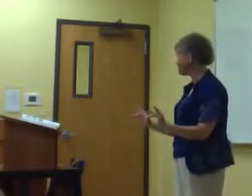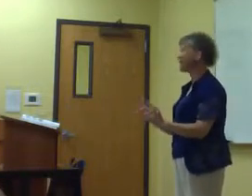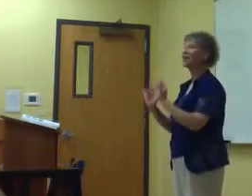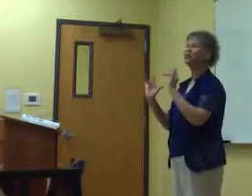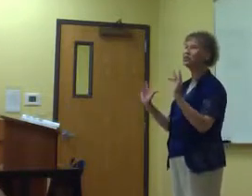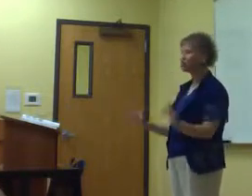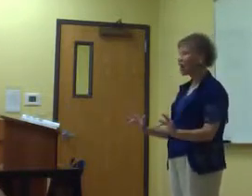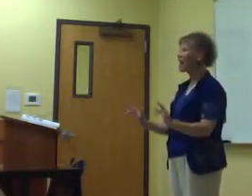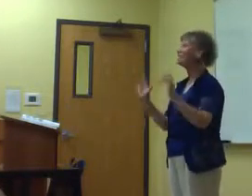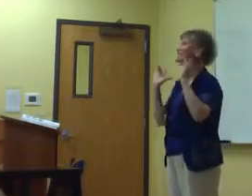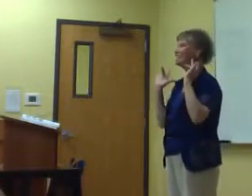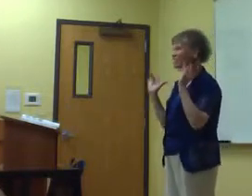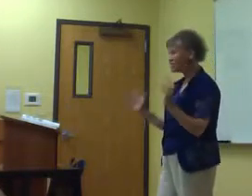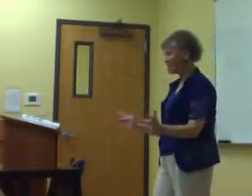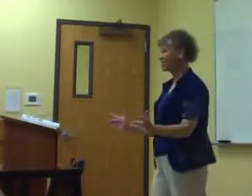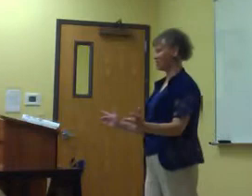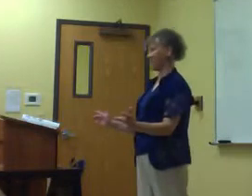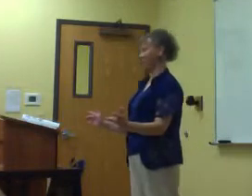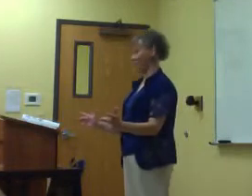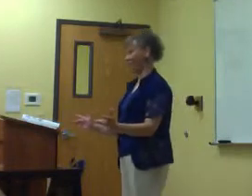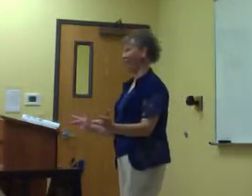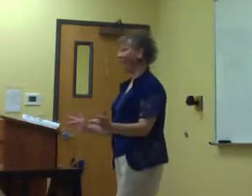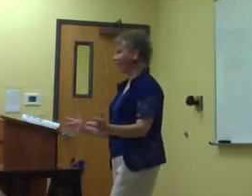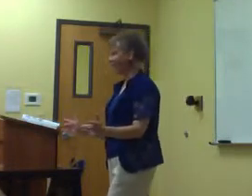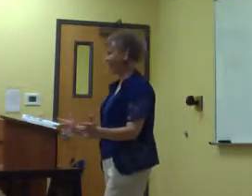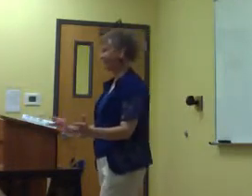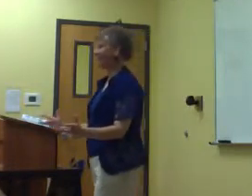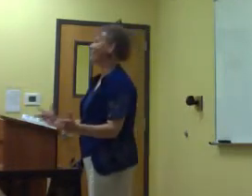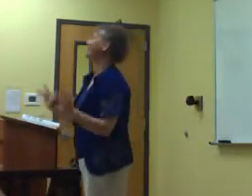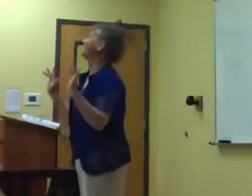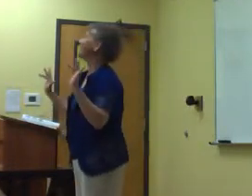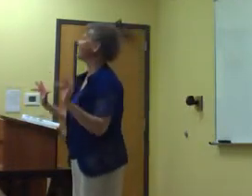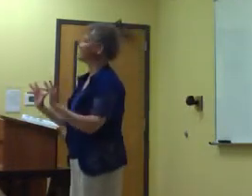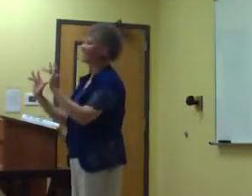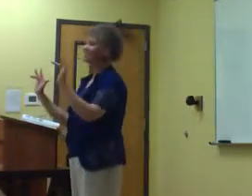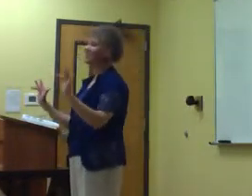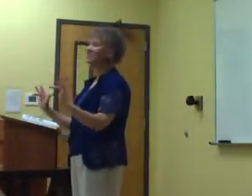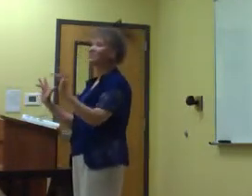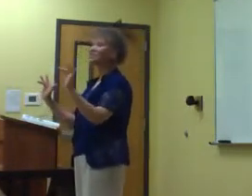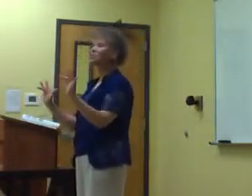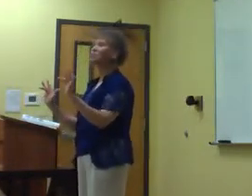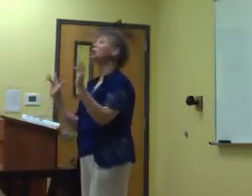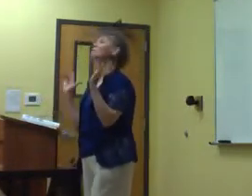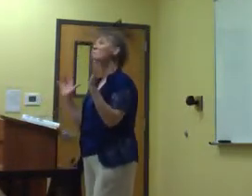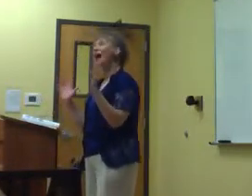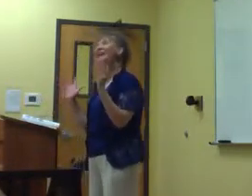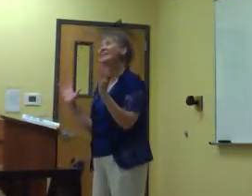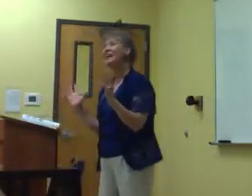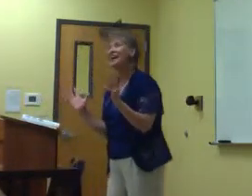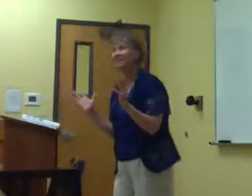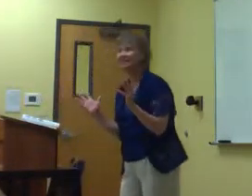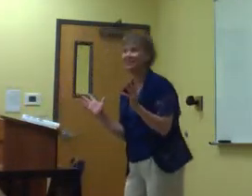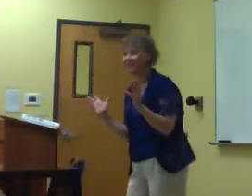I just teach them, all right? All right, so this is computer. My guess